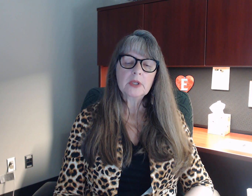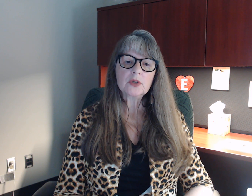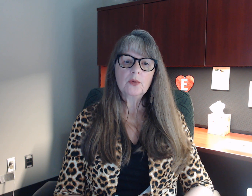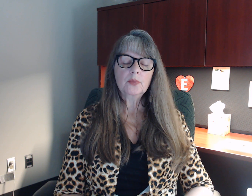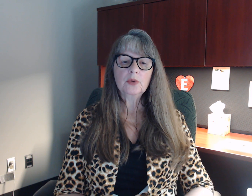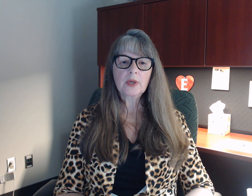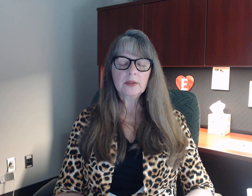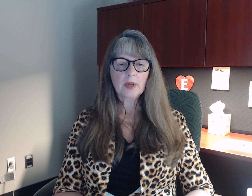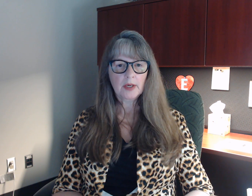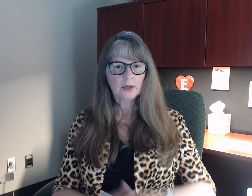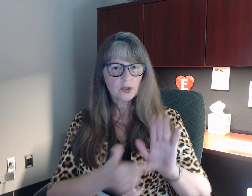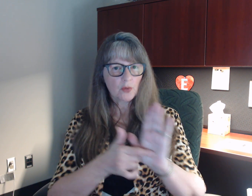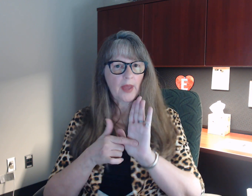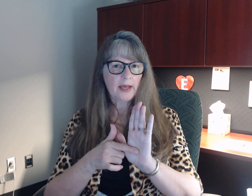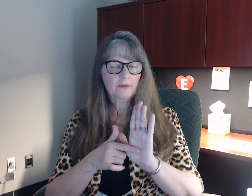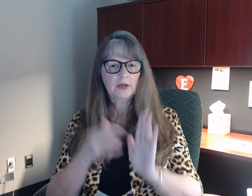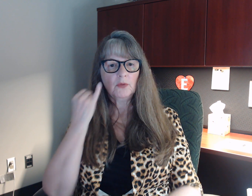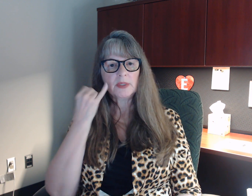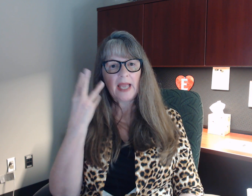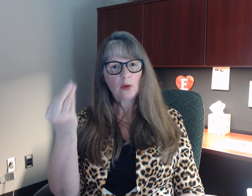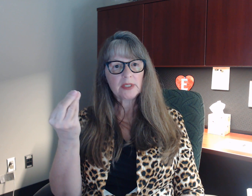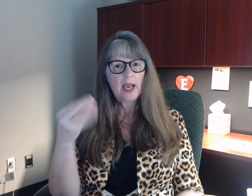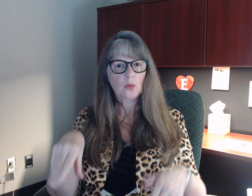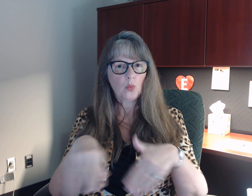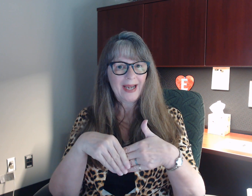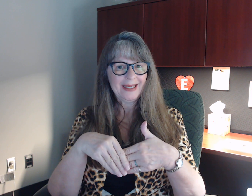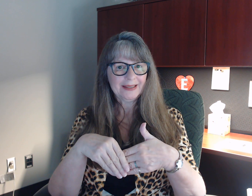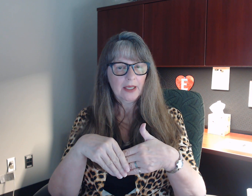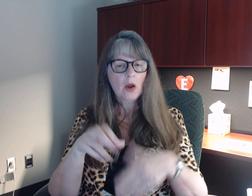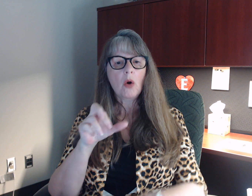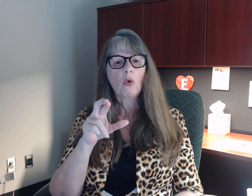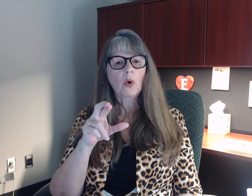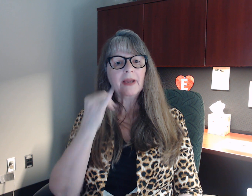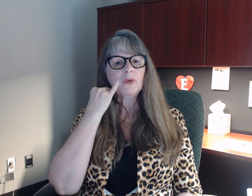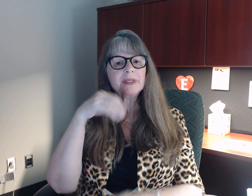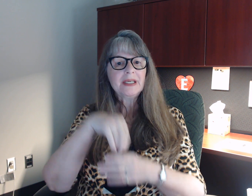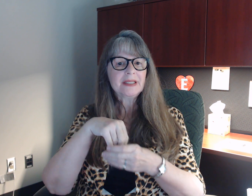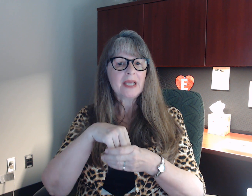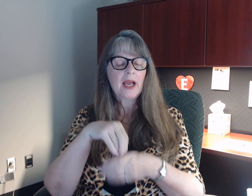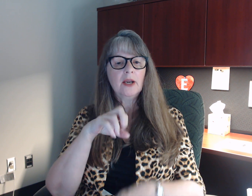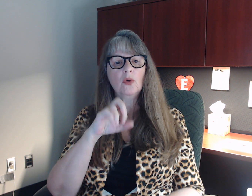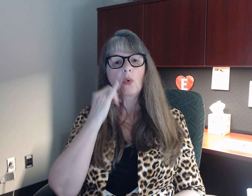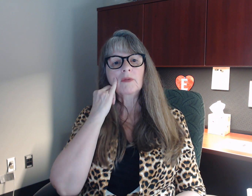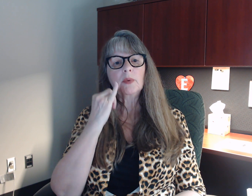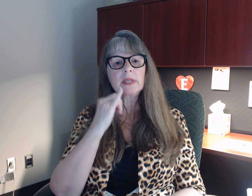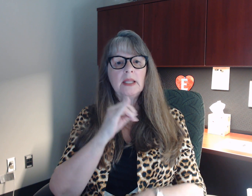So you can show that, even if it was outside wedding, or if it was inside, or if it was at like